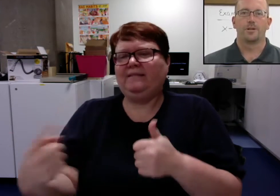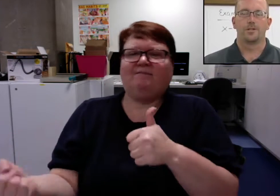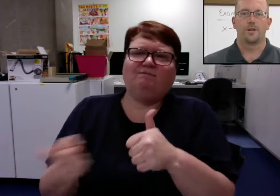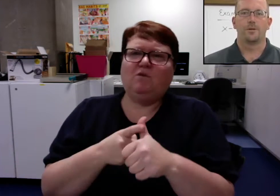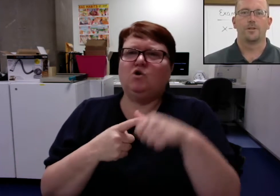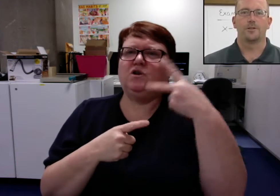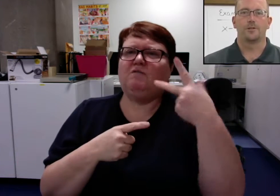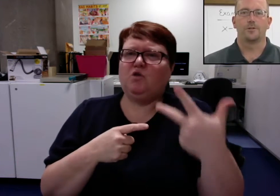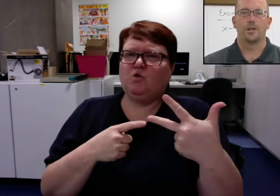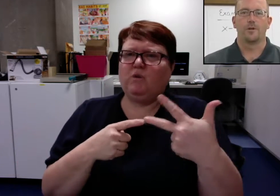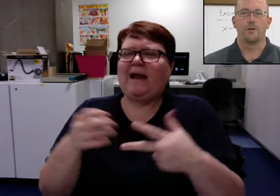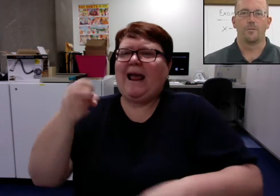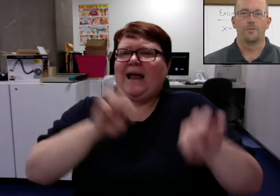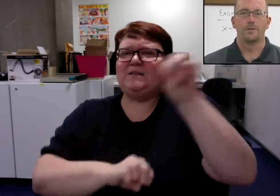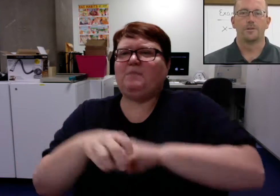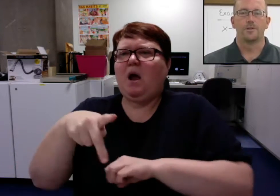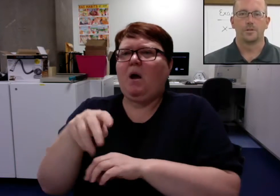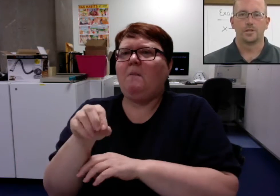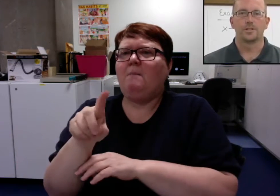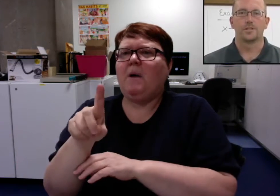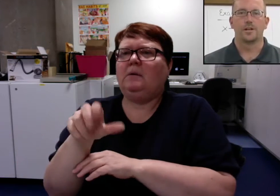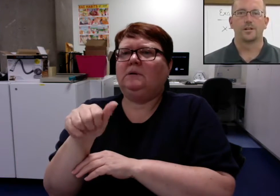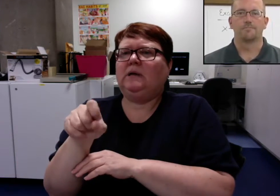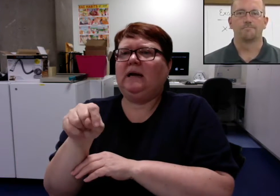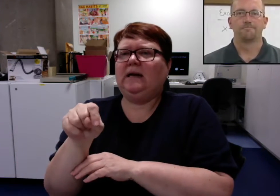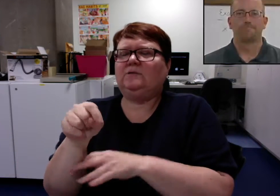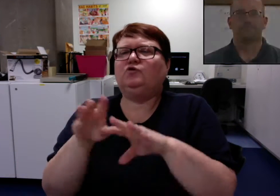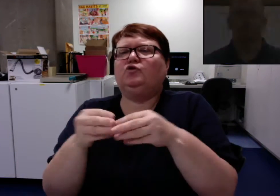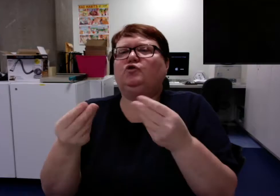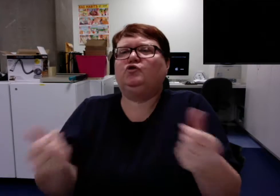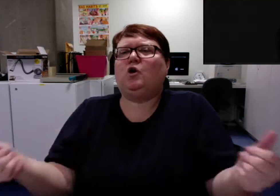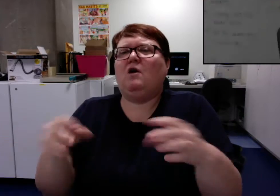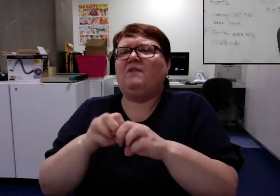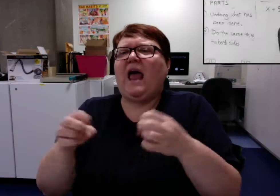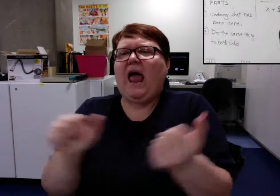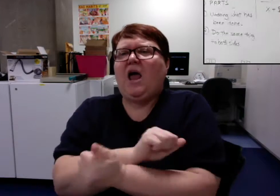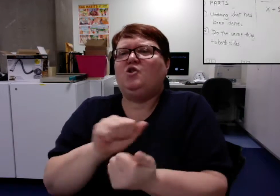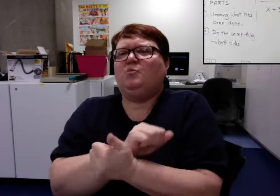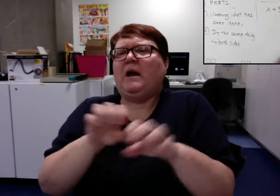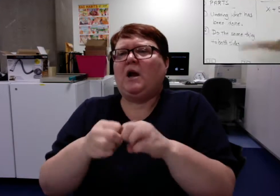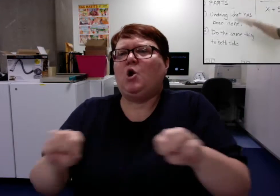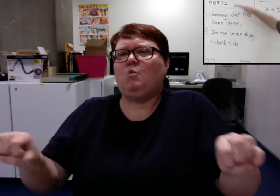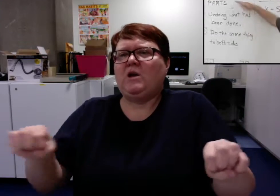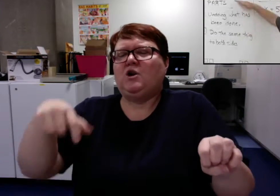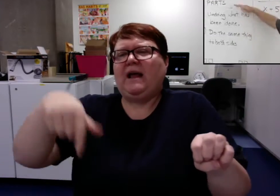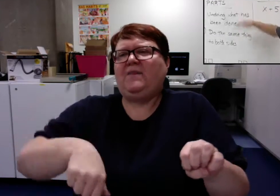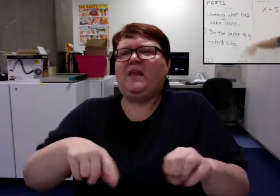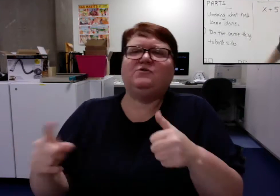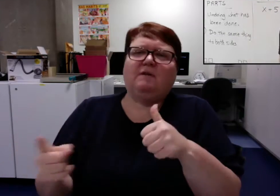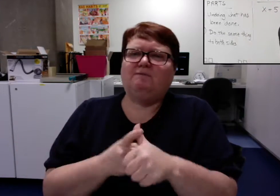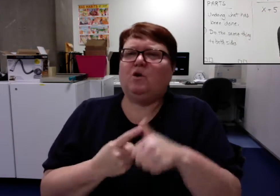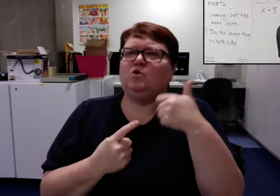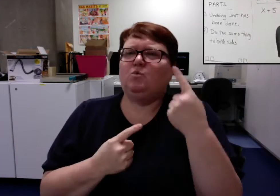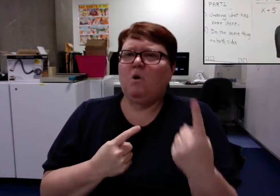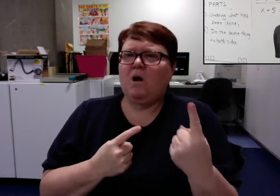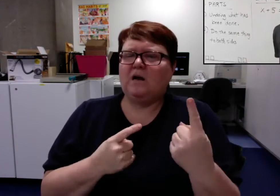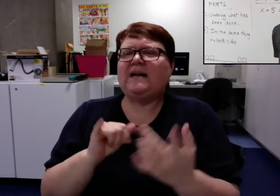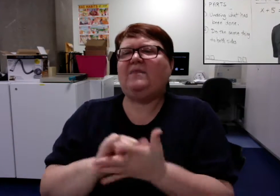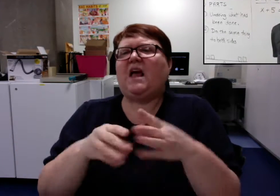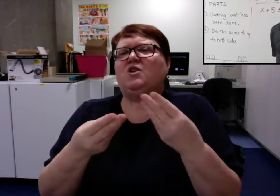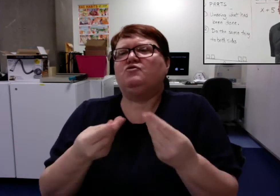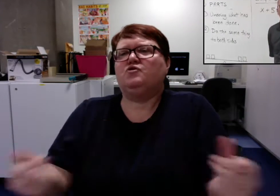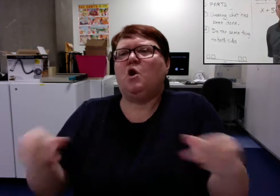helpful for parents helping their children at home. So let's get started. Equation solving, no matter what